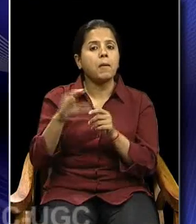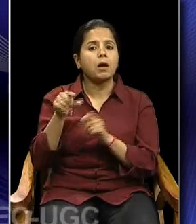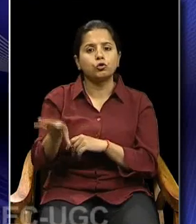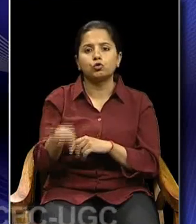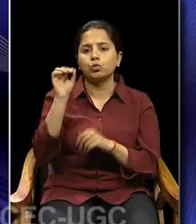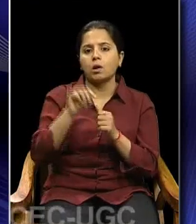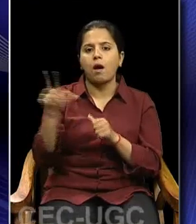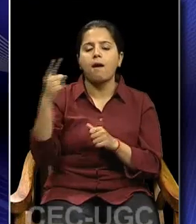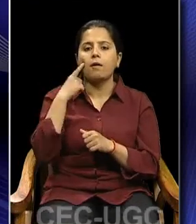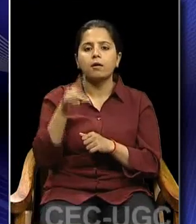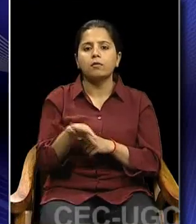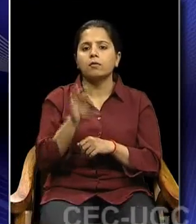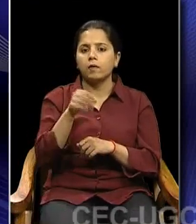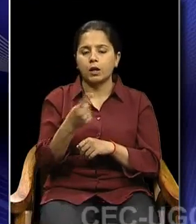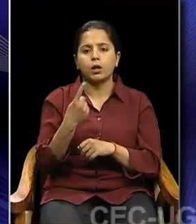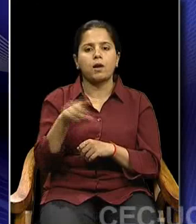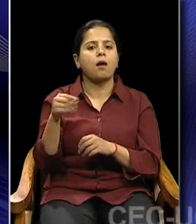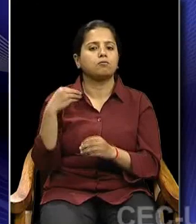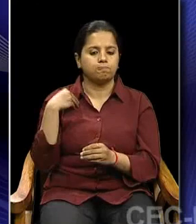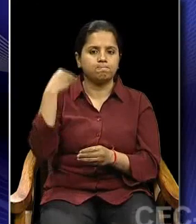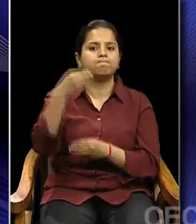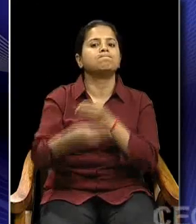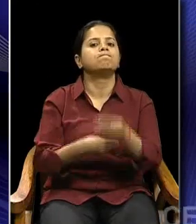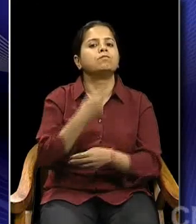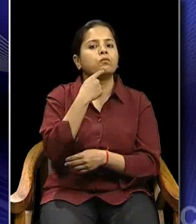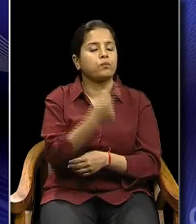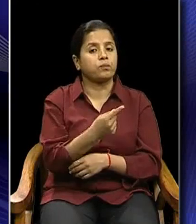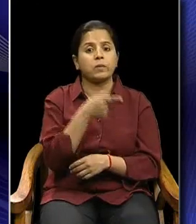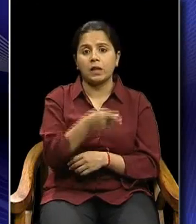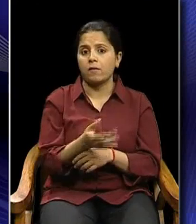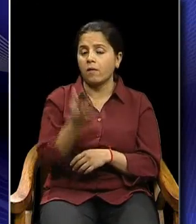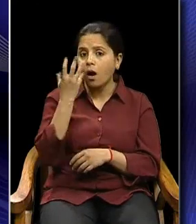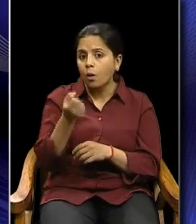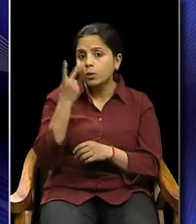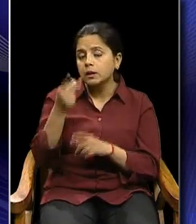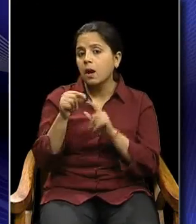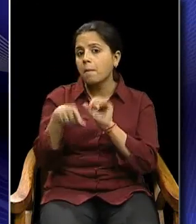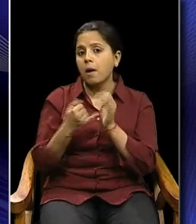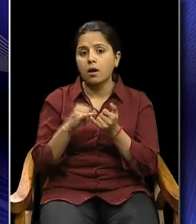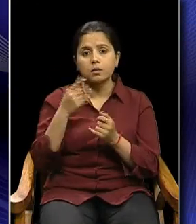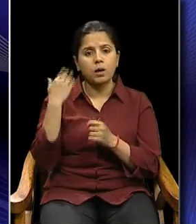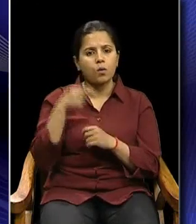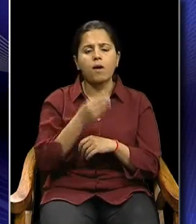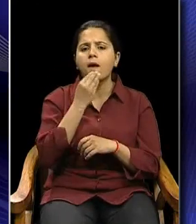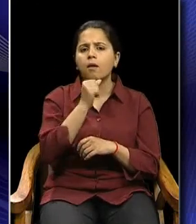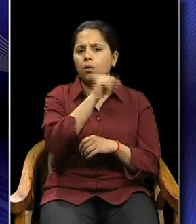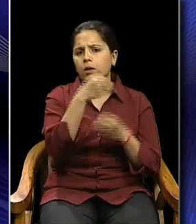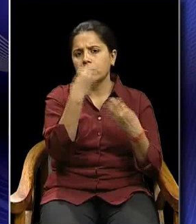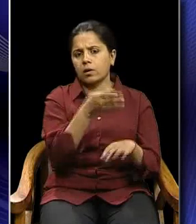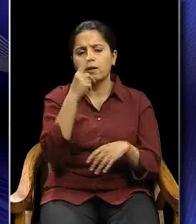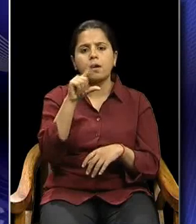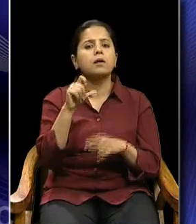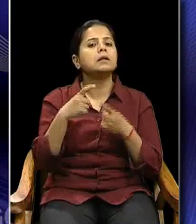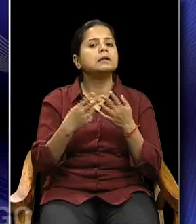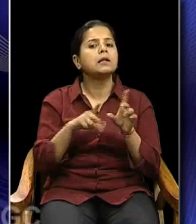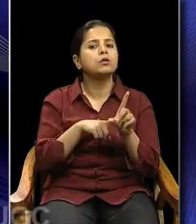Ali as his rightful successor. And we also find that the Parsis of India who left Iran in 10th century in order to preserve